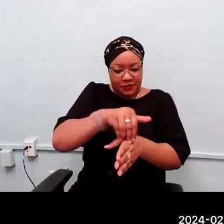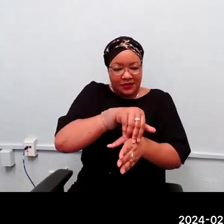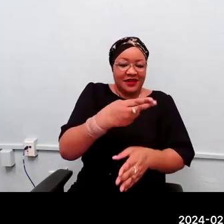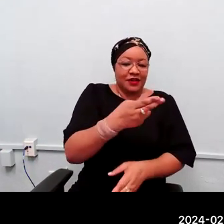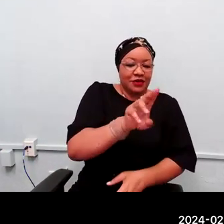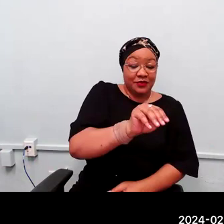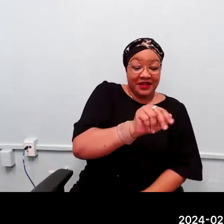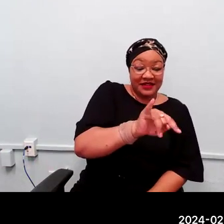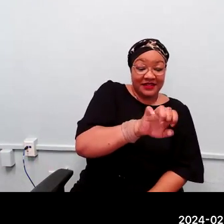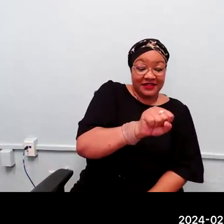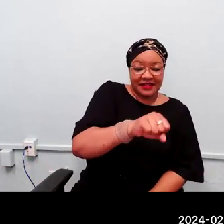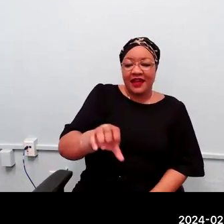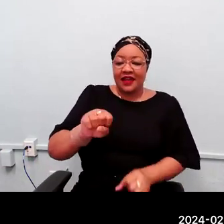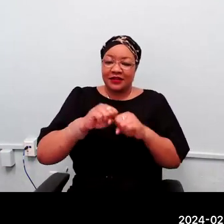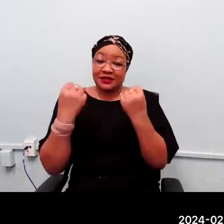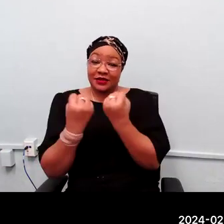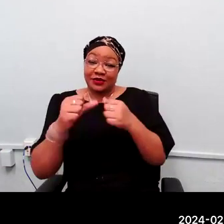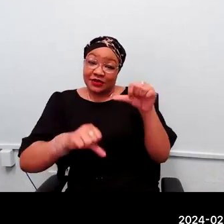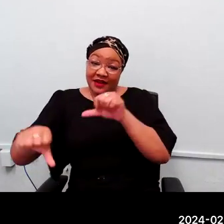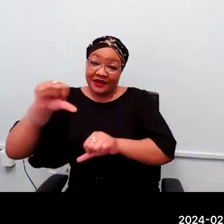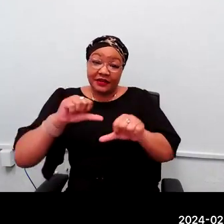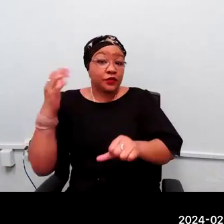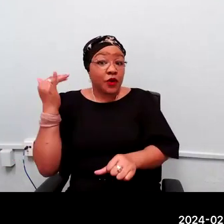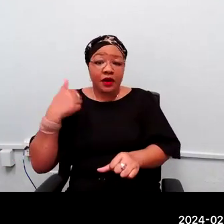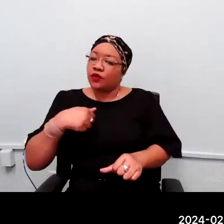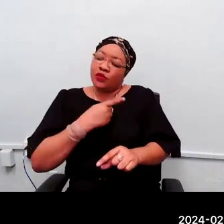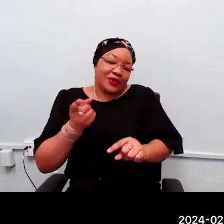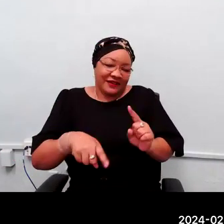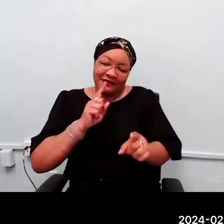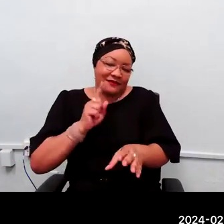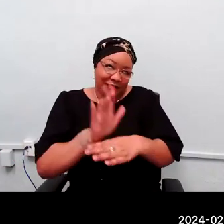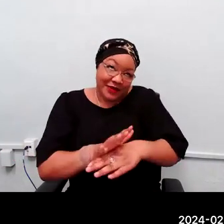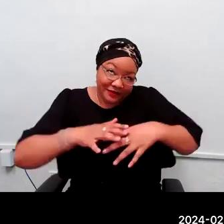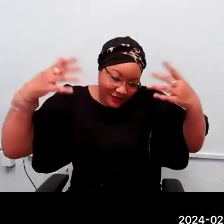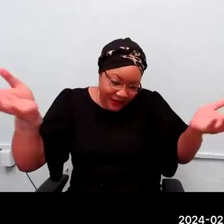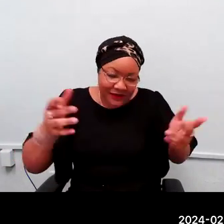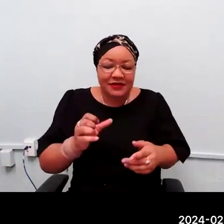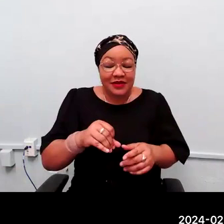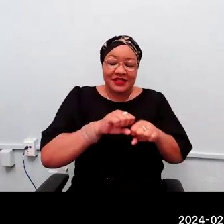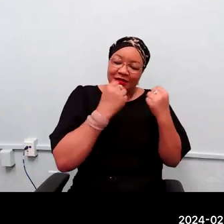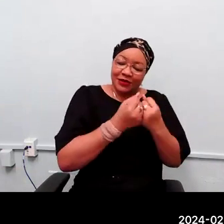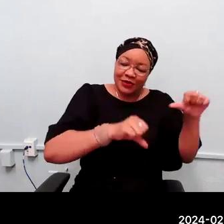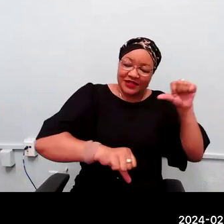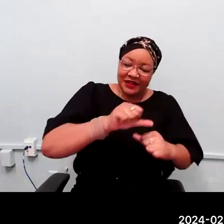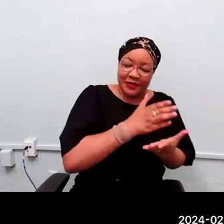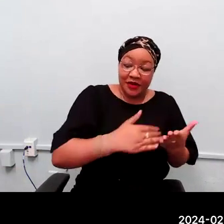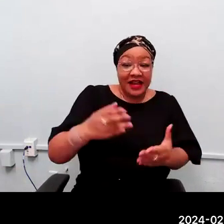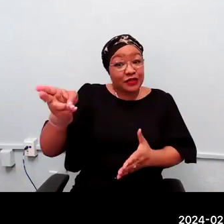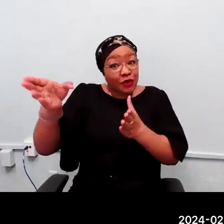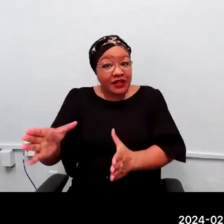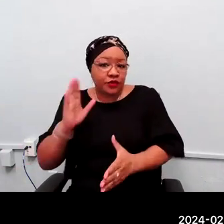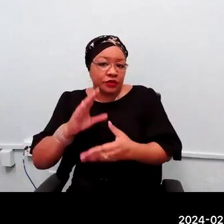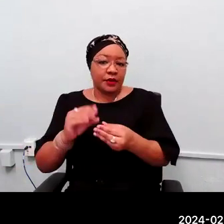commit. That's just us. And this is the sort of social science side. Historians will say things like